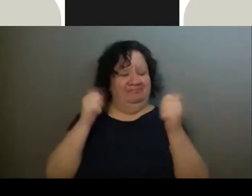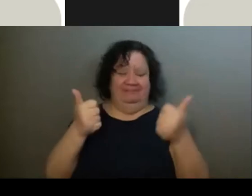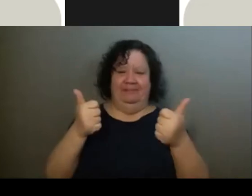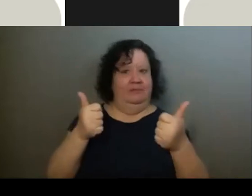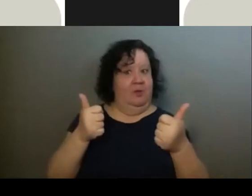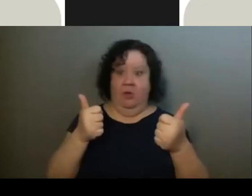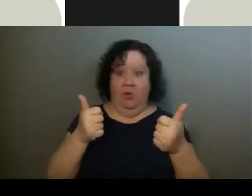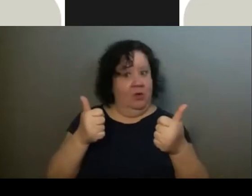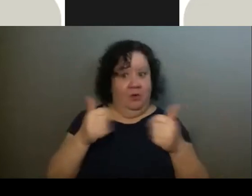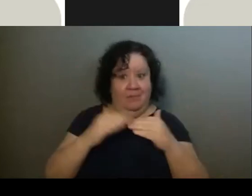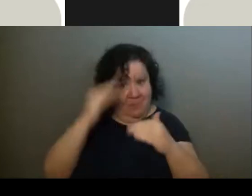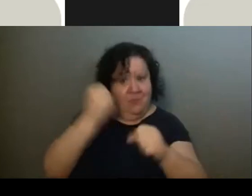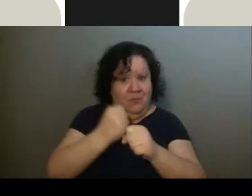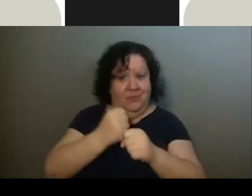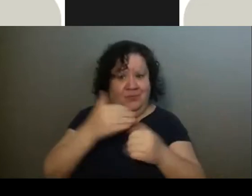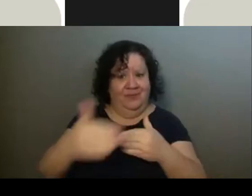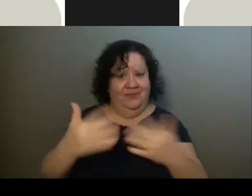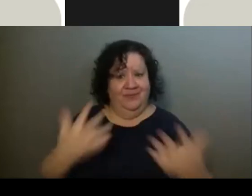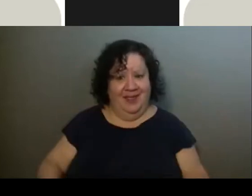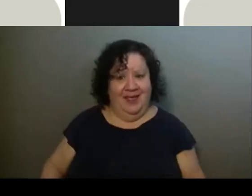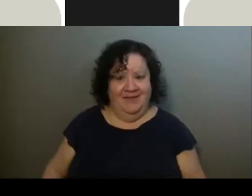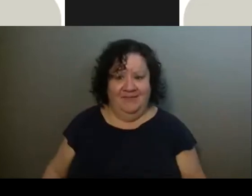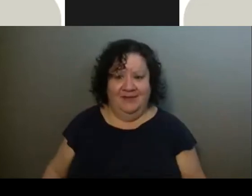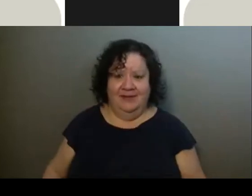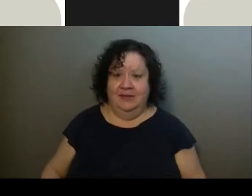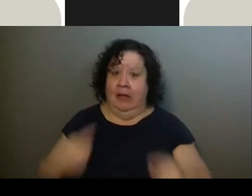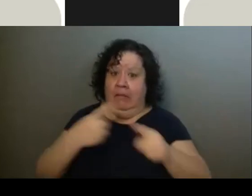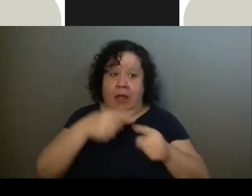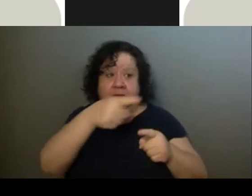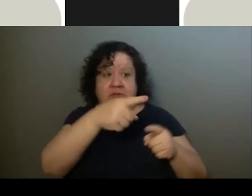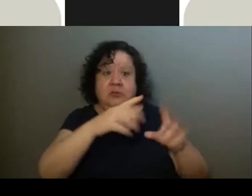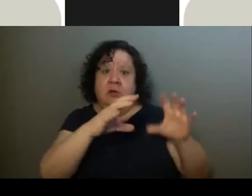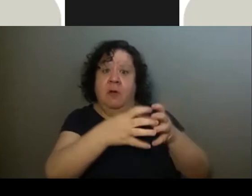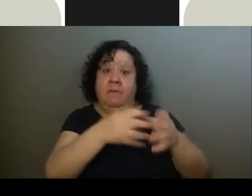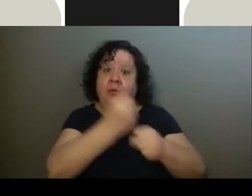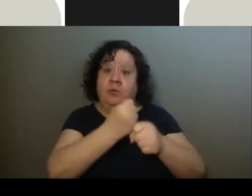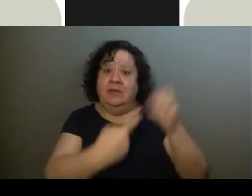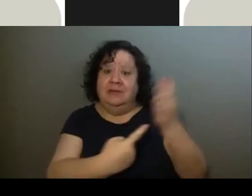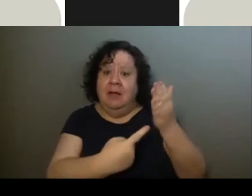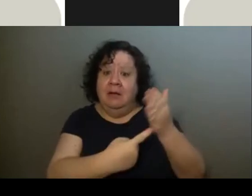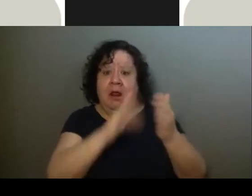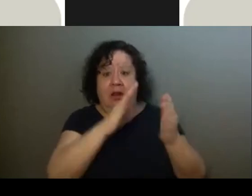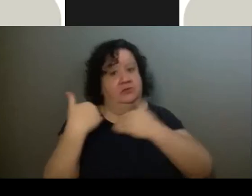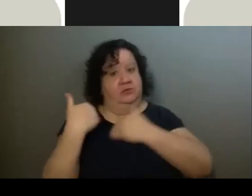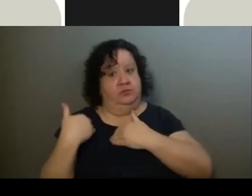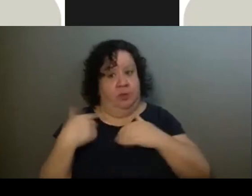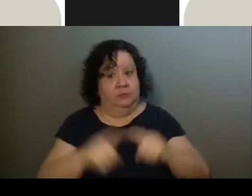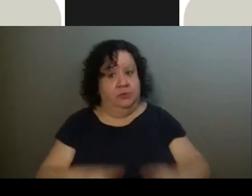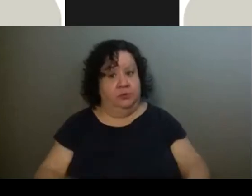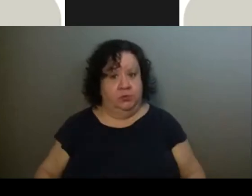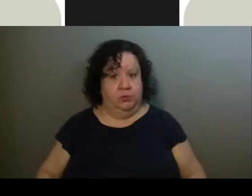with innovation to actually build the capacity of the OPDs. So that that way they can ensure